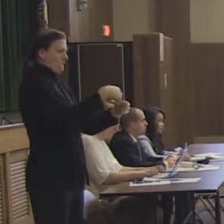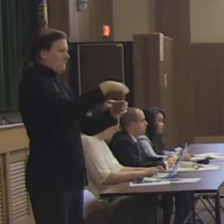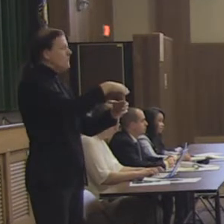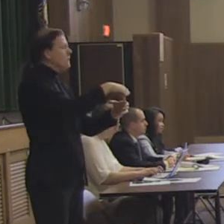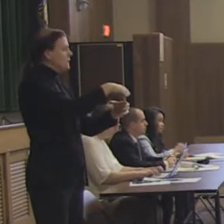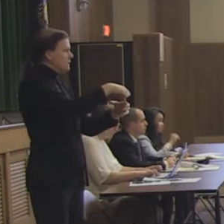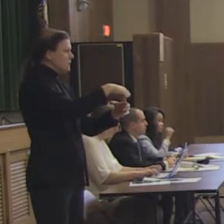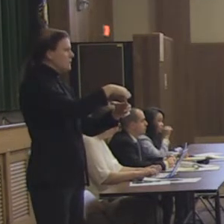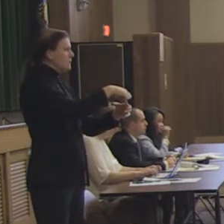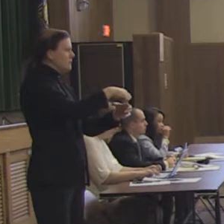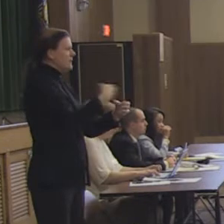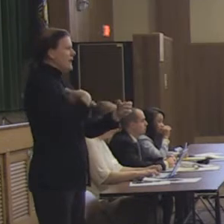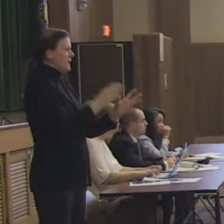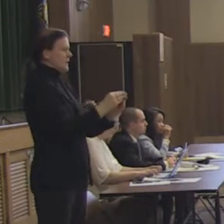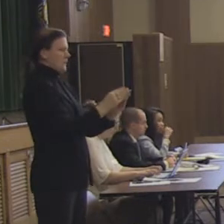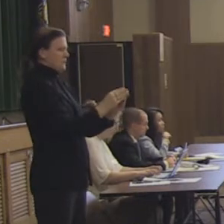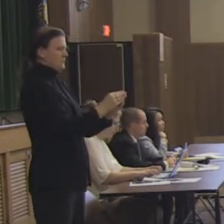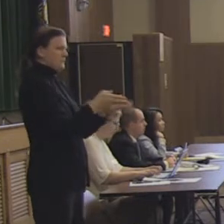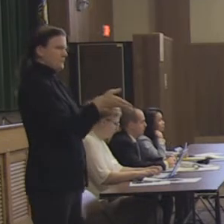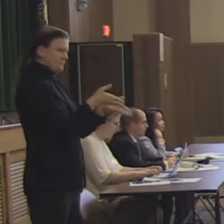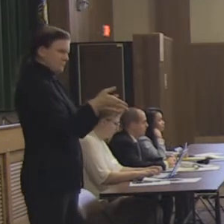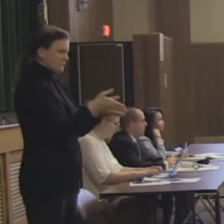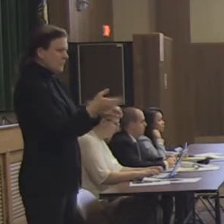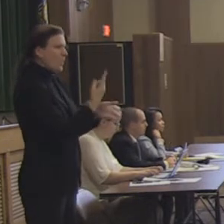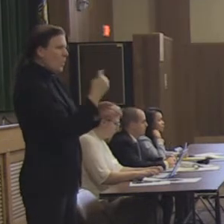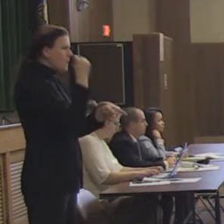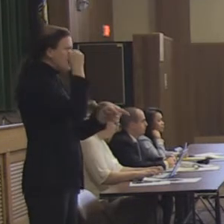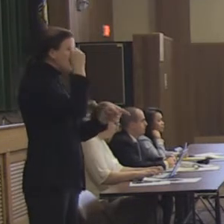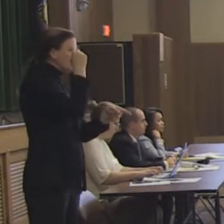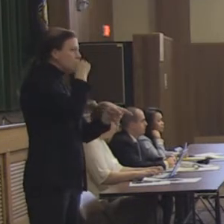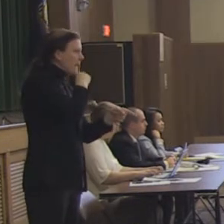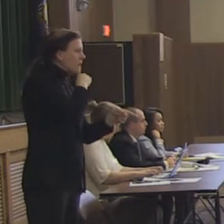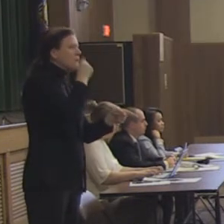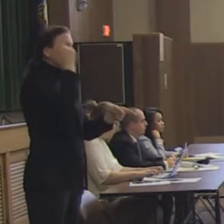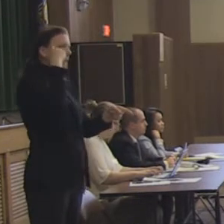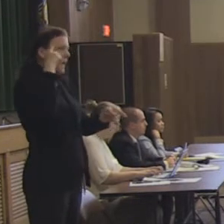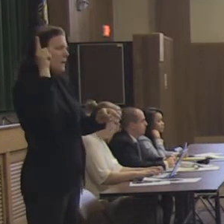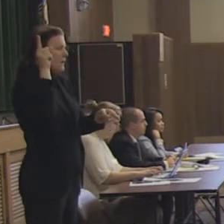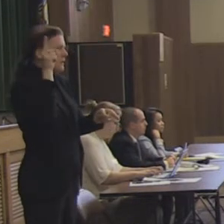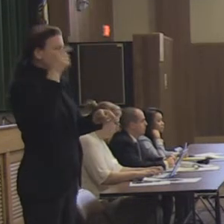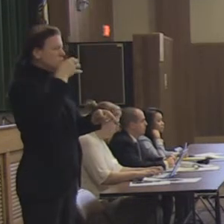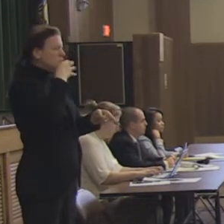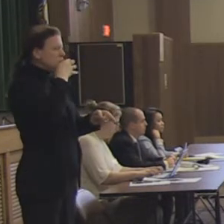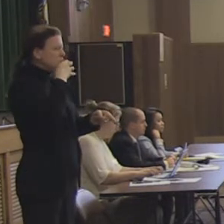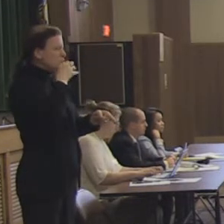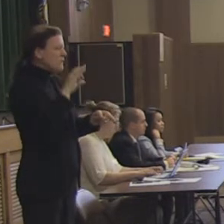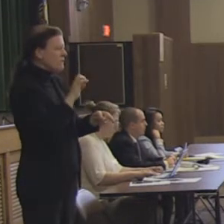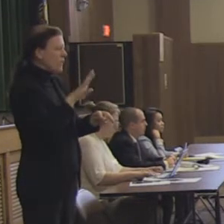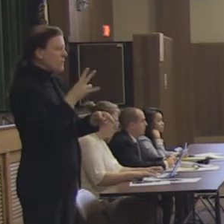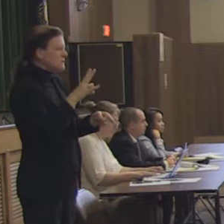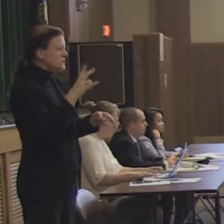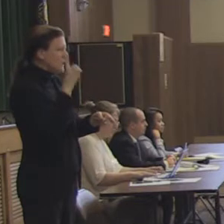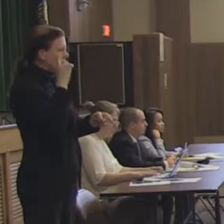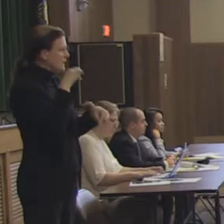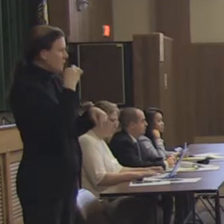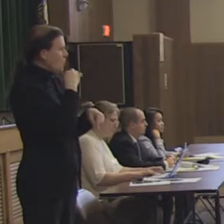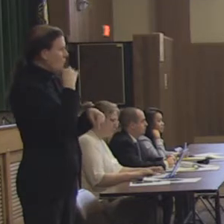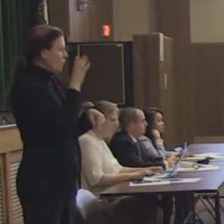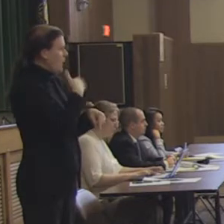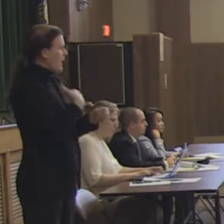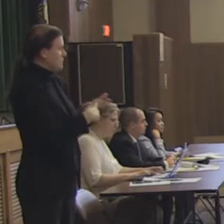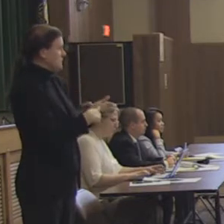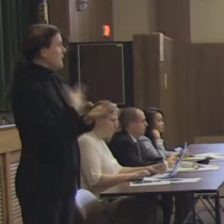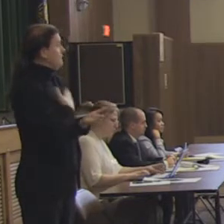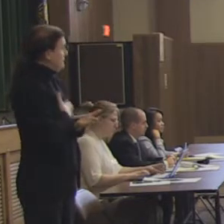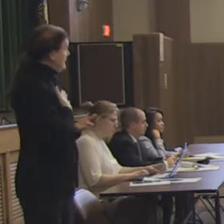there has been a listening session once in Milwaukee, once in Madison, an upcoming one on February 17th here in Milwaukee. I